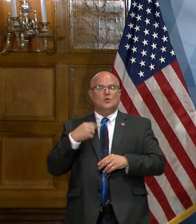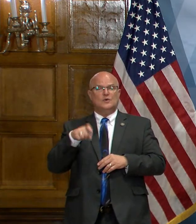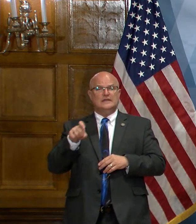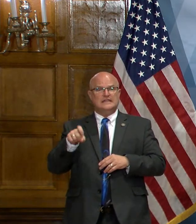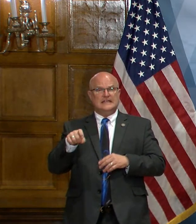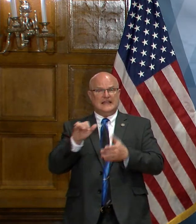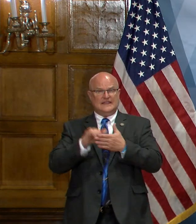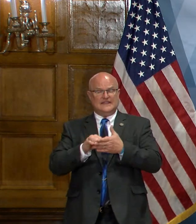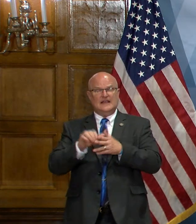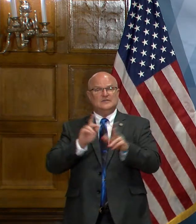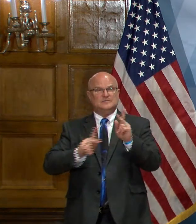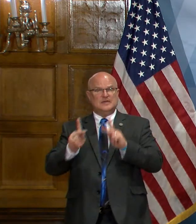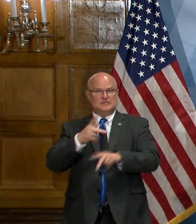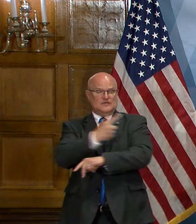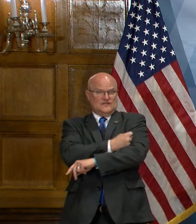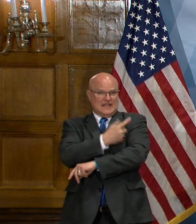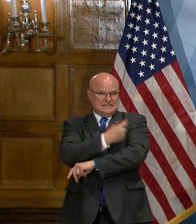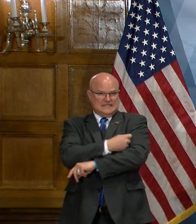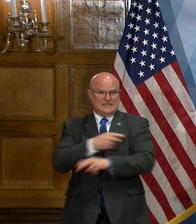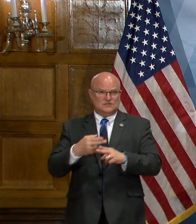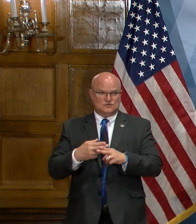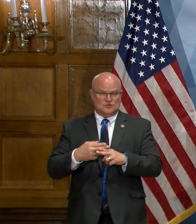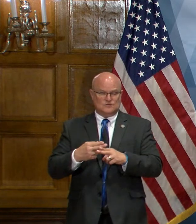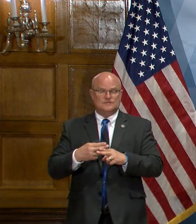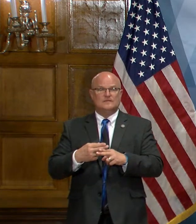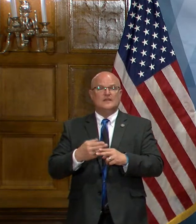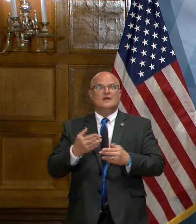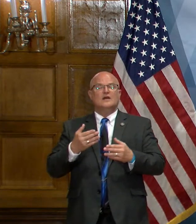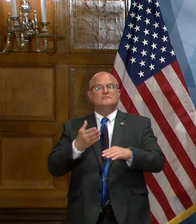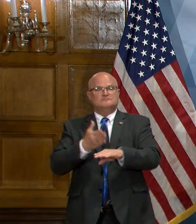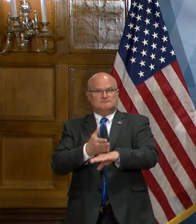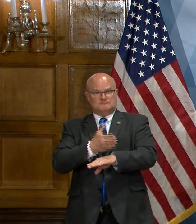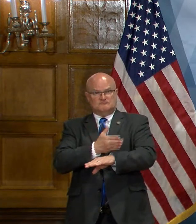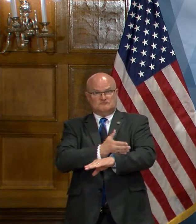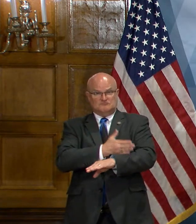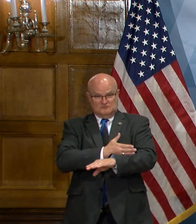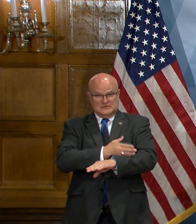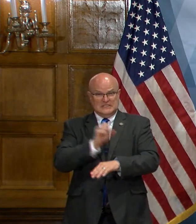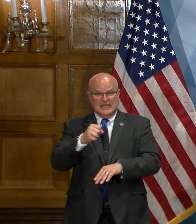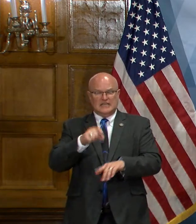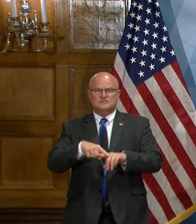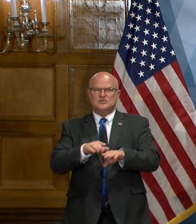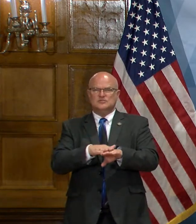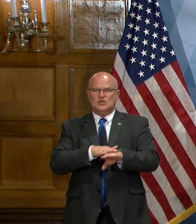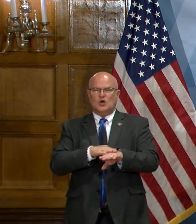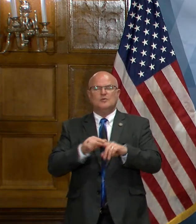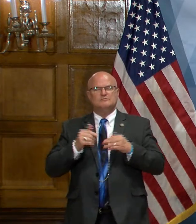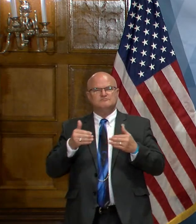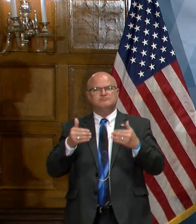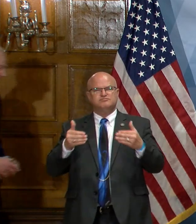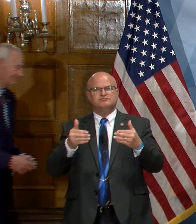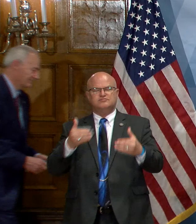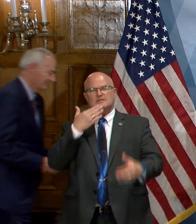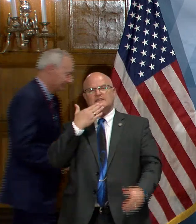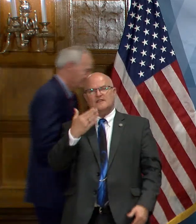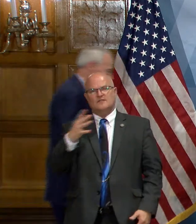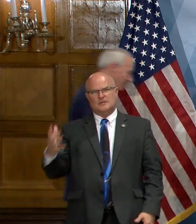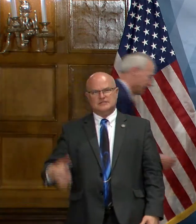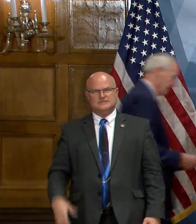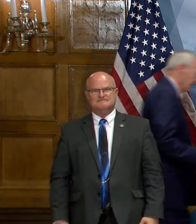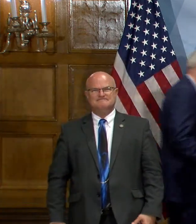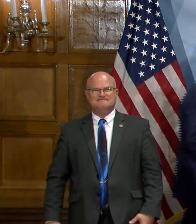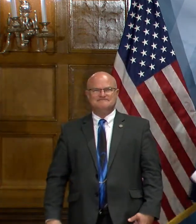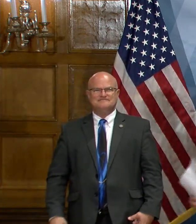need to get that population of individuals vaccinated. We're making progress. It's slow, but we keep pushing ahead. So thank you very much.